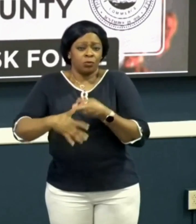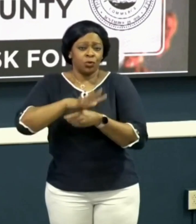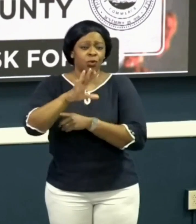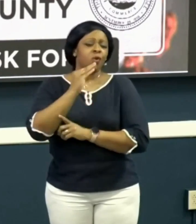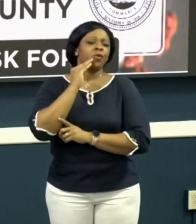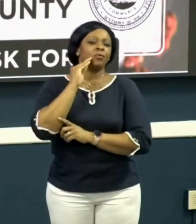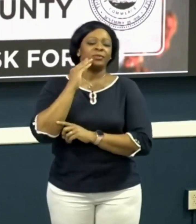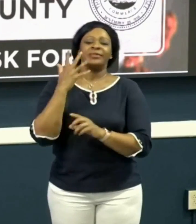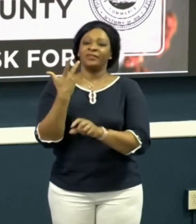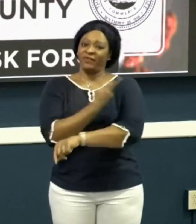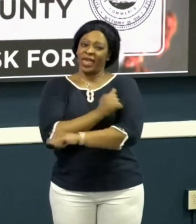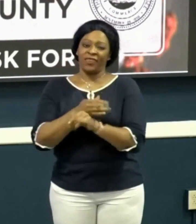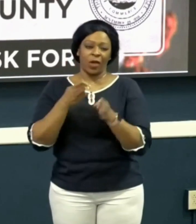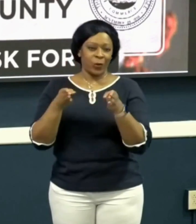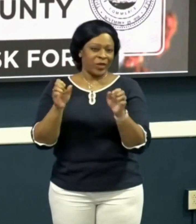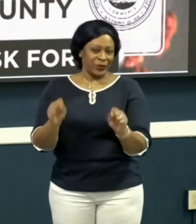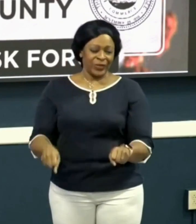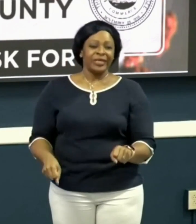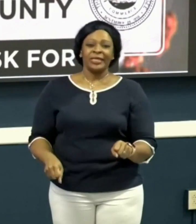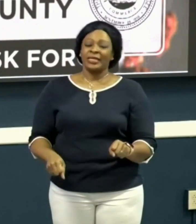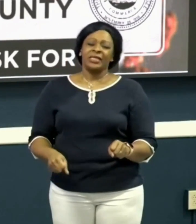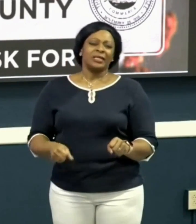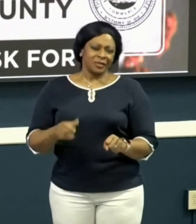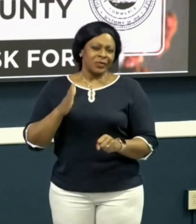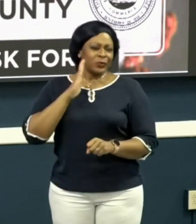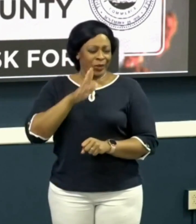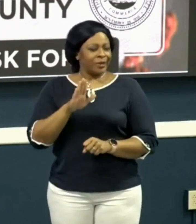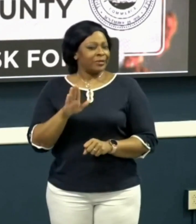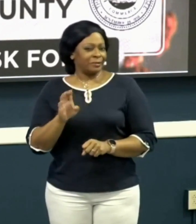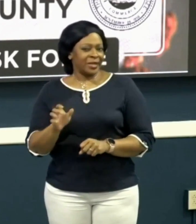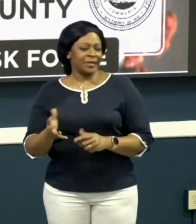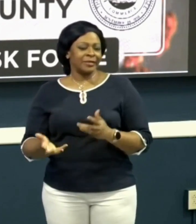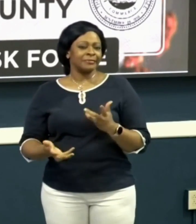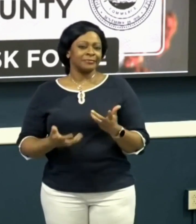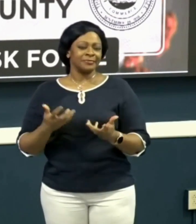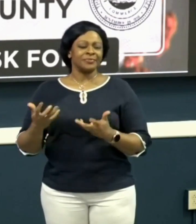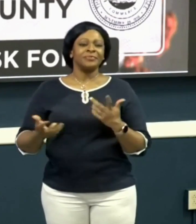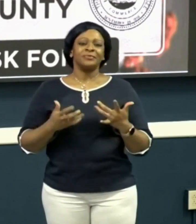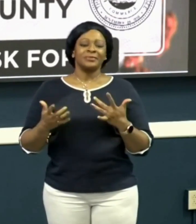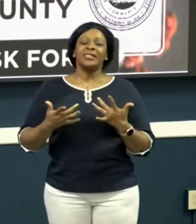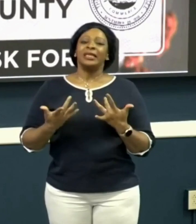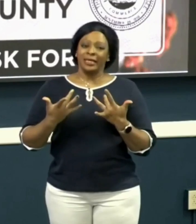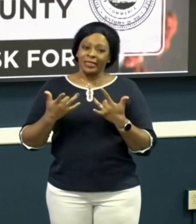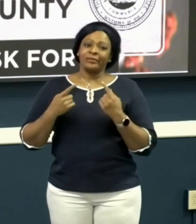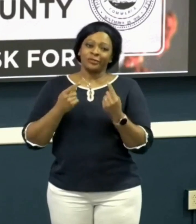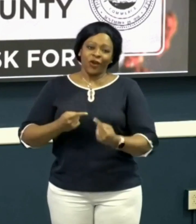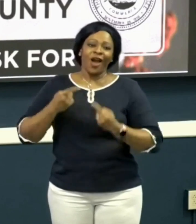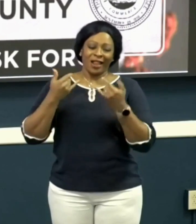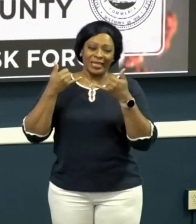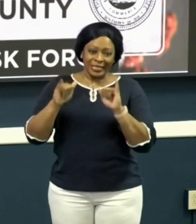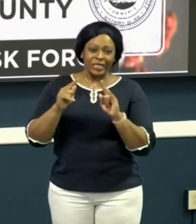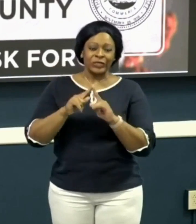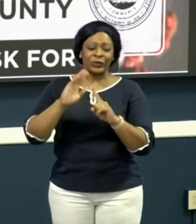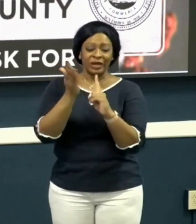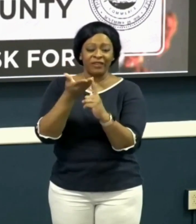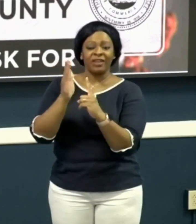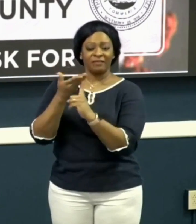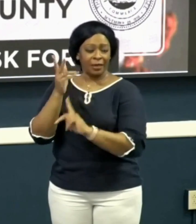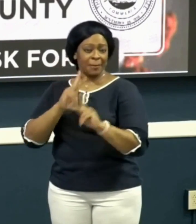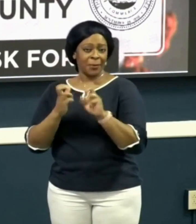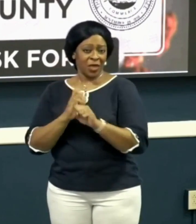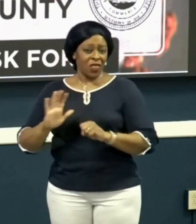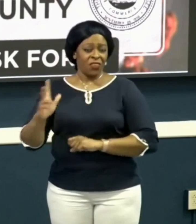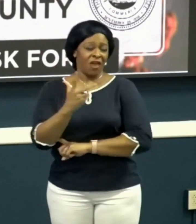your vaccine that way. So it's going to be an uphill climb to continue to convince people to